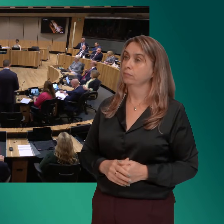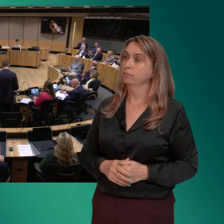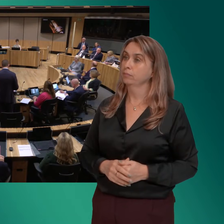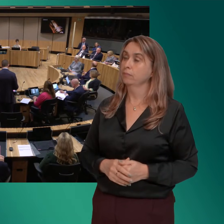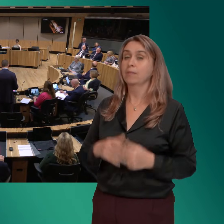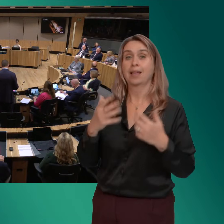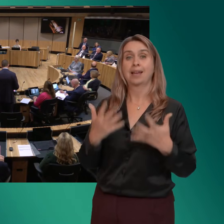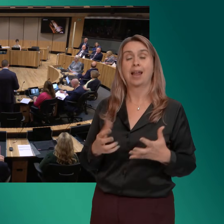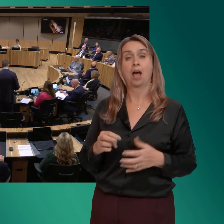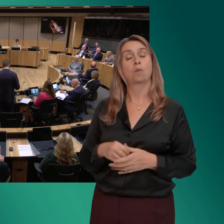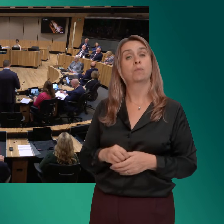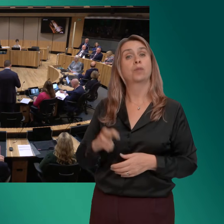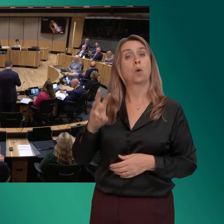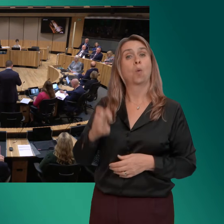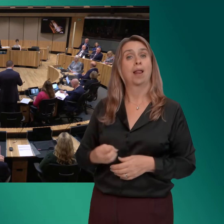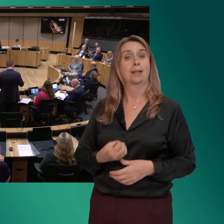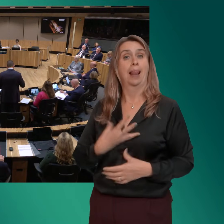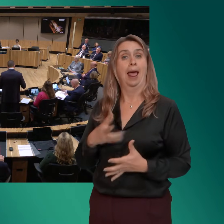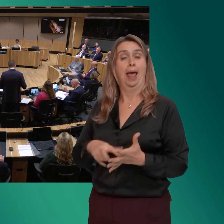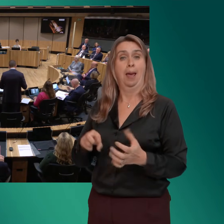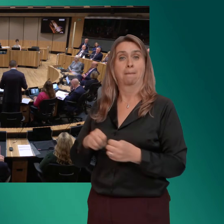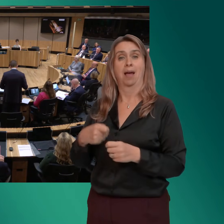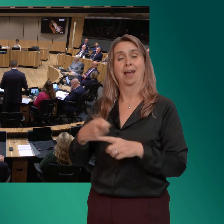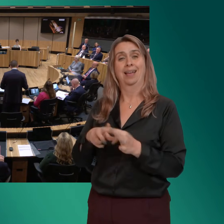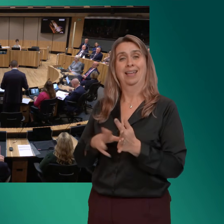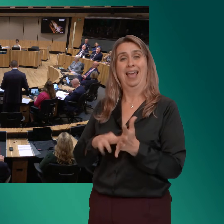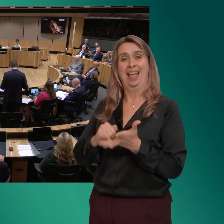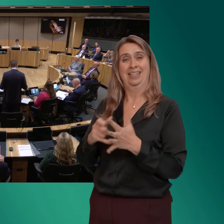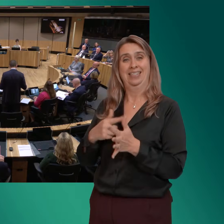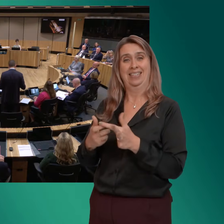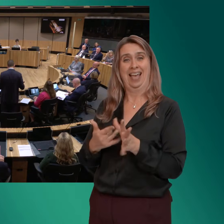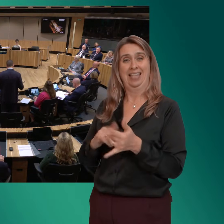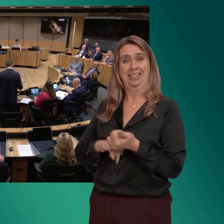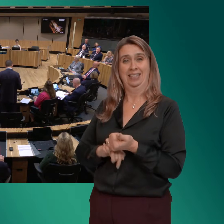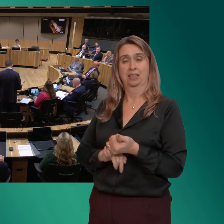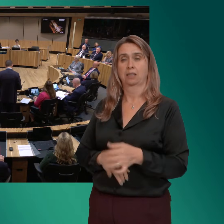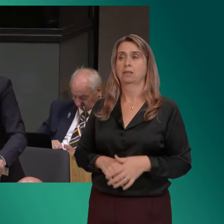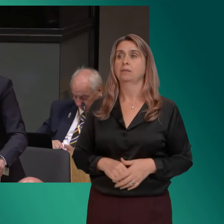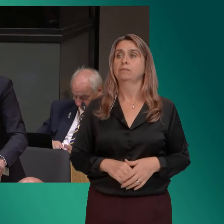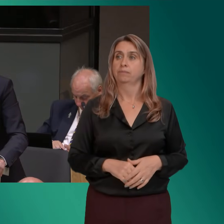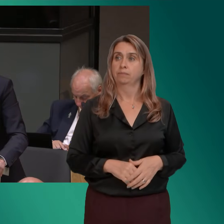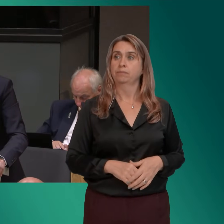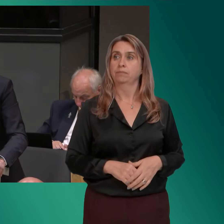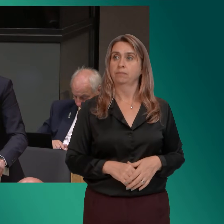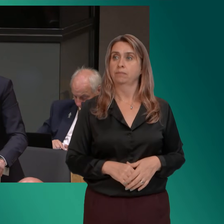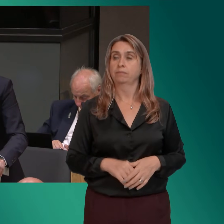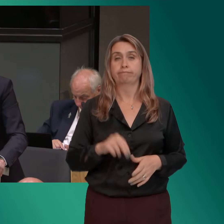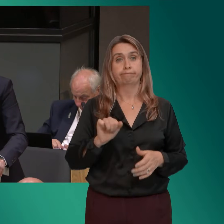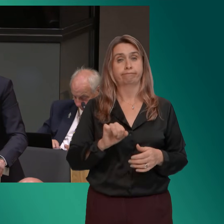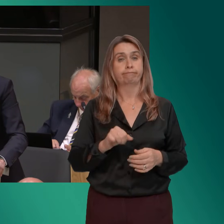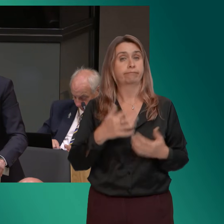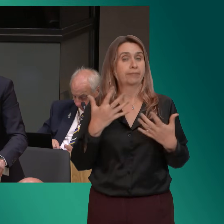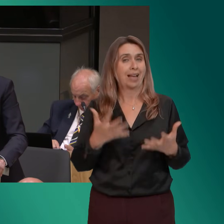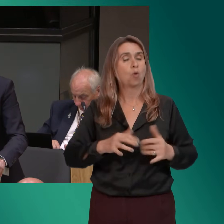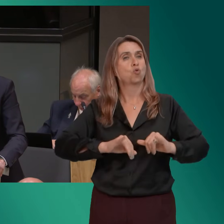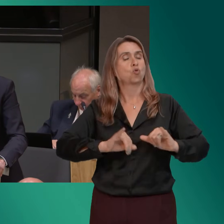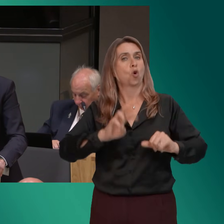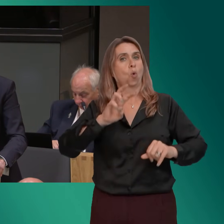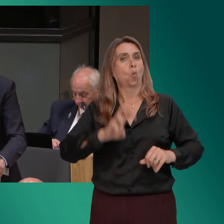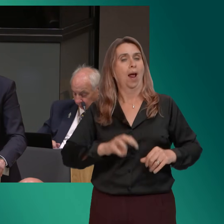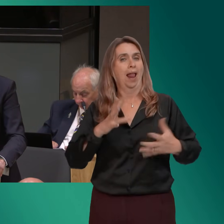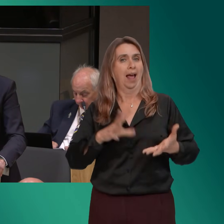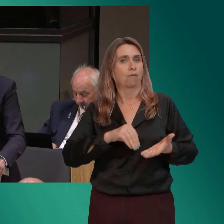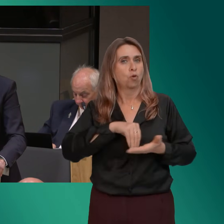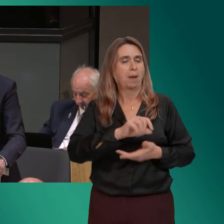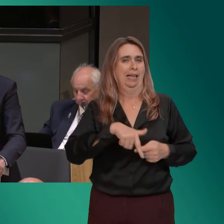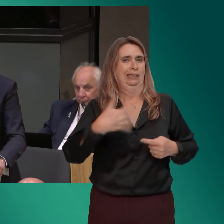Leader of Welsh Labour, Count Gates. Minister, again we are seeing the terrible impact of rising energy costs across Wales on our citizens,